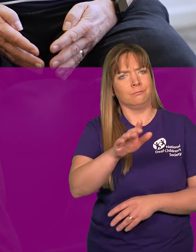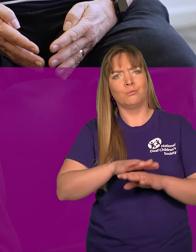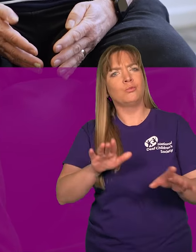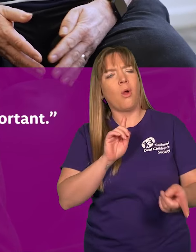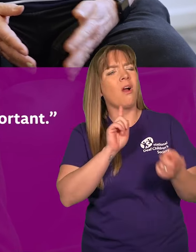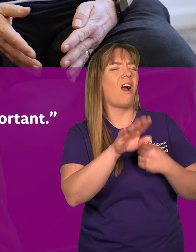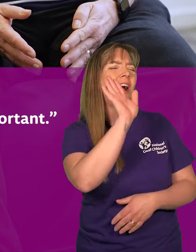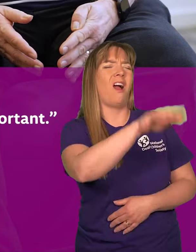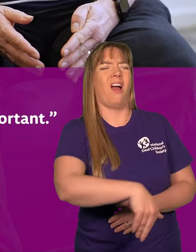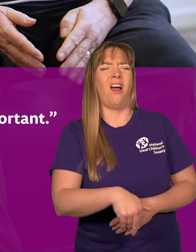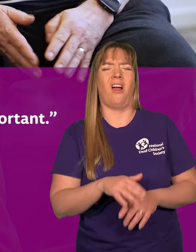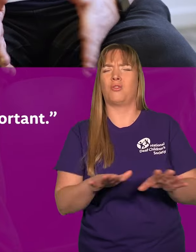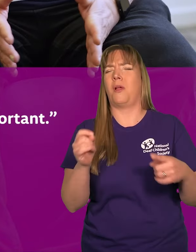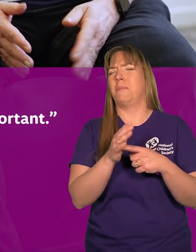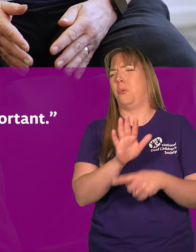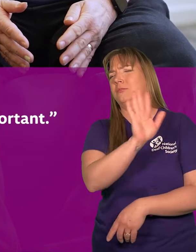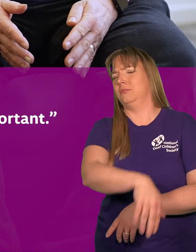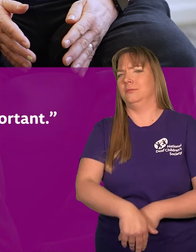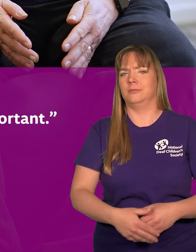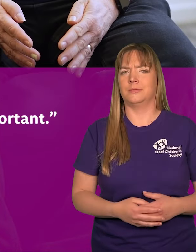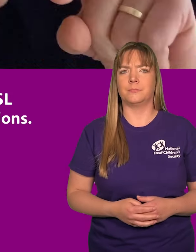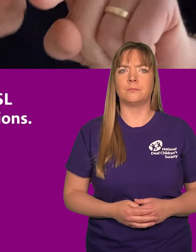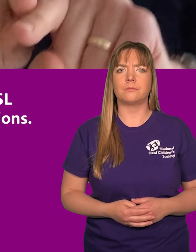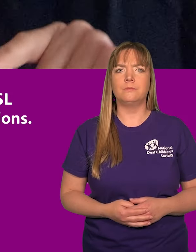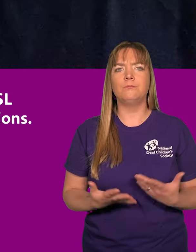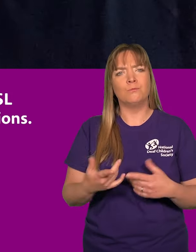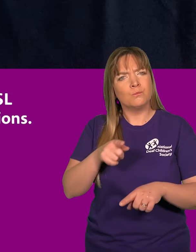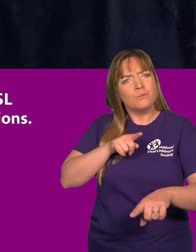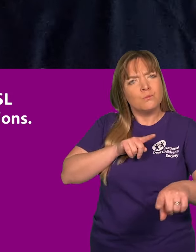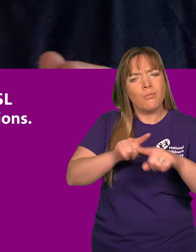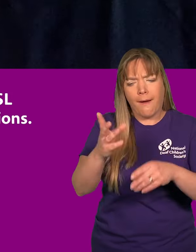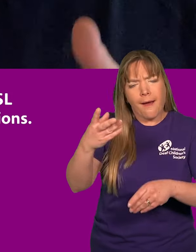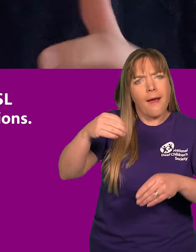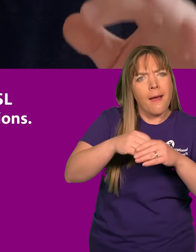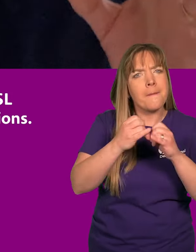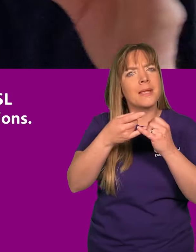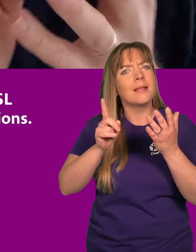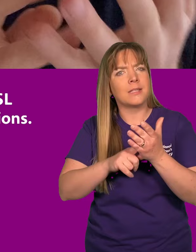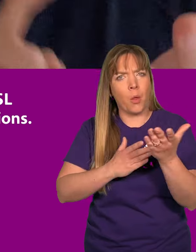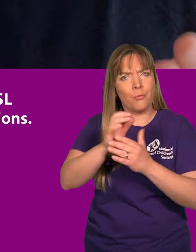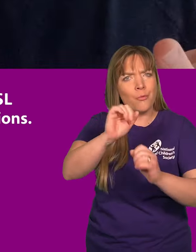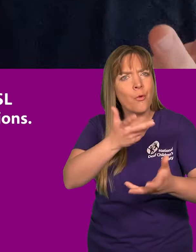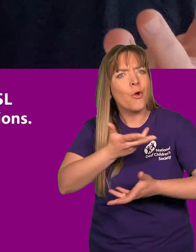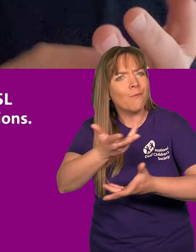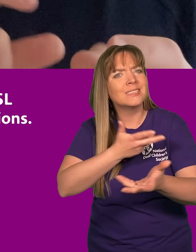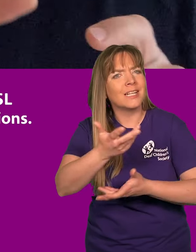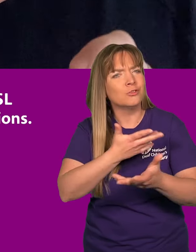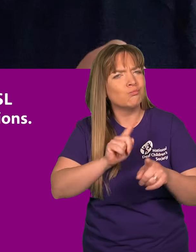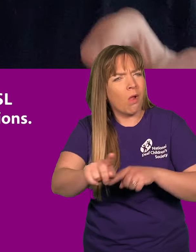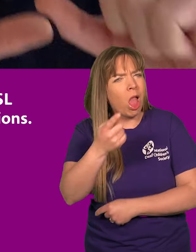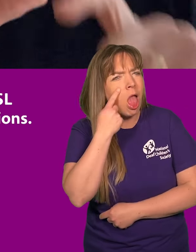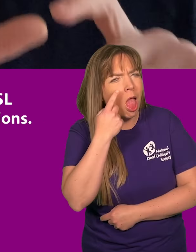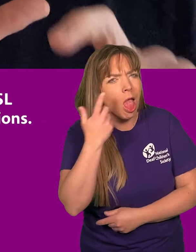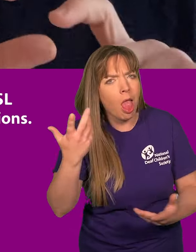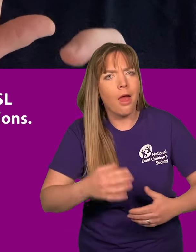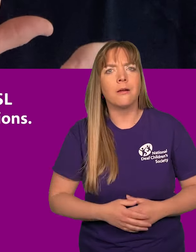just say? Never reply, oh, it wasn't important. Try a little bit of BSL